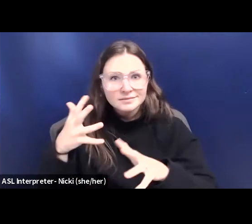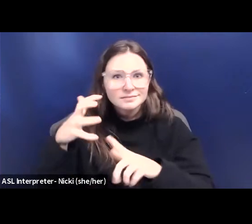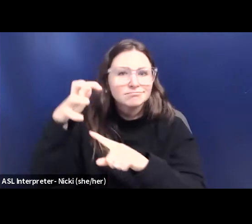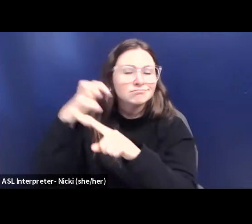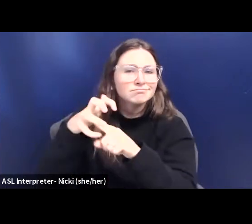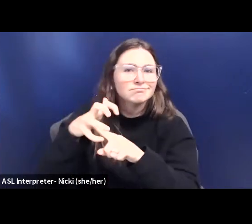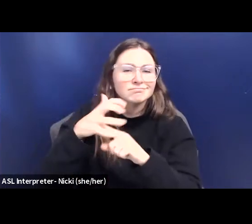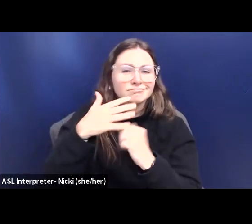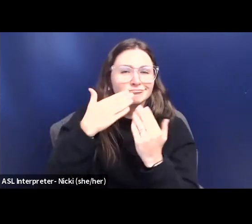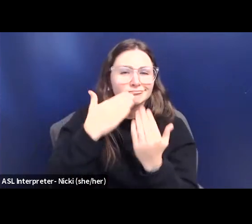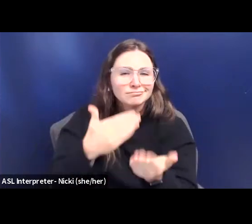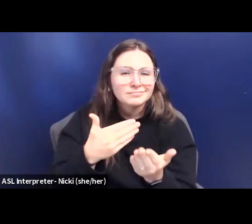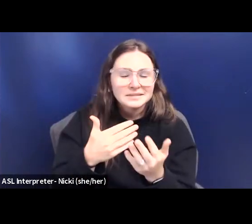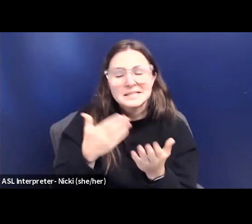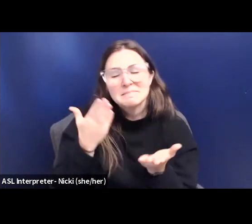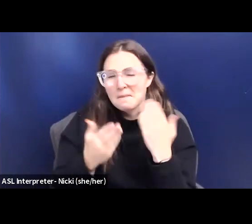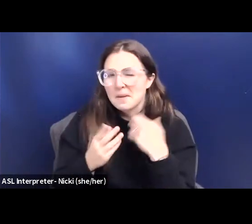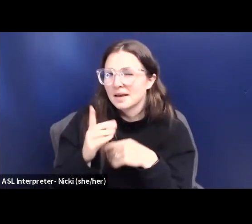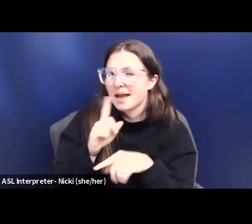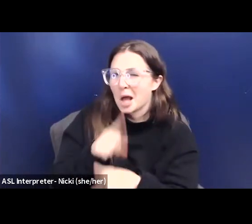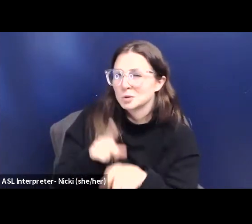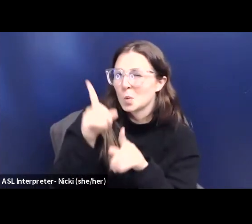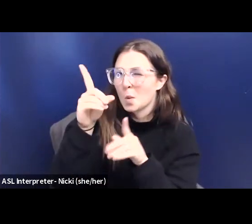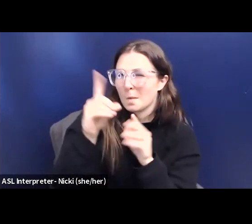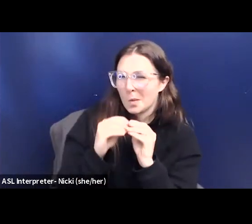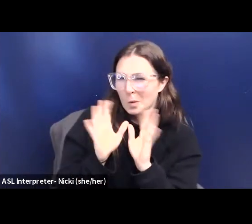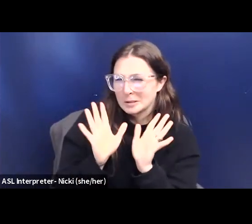I think I'm gonna take one more.